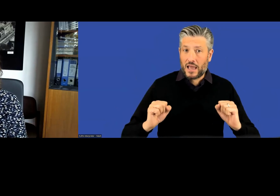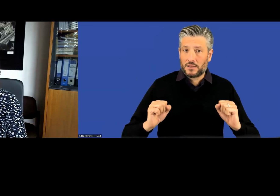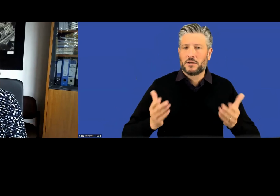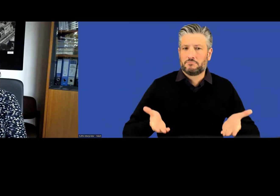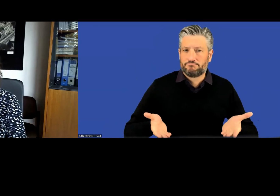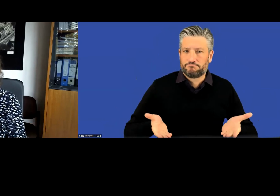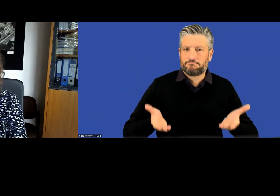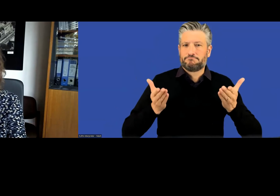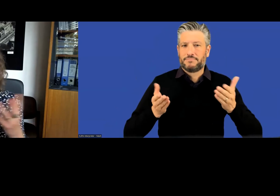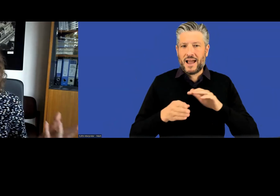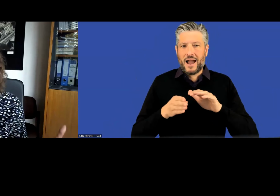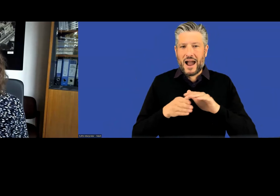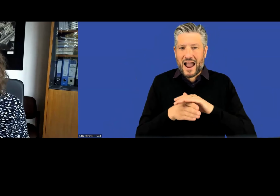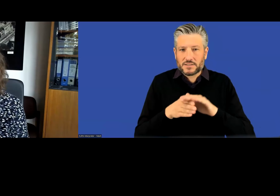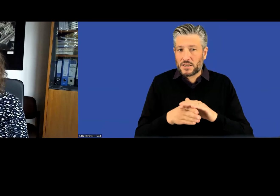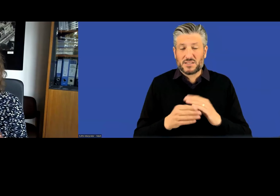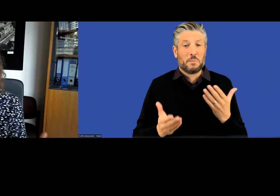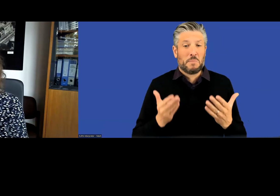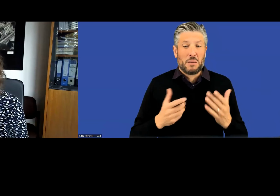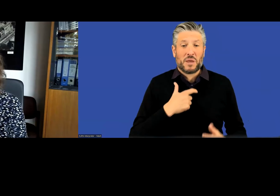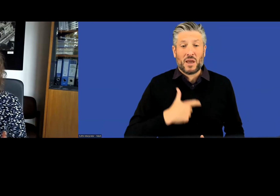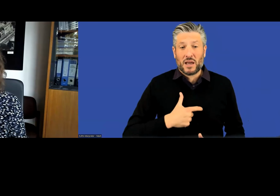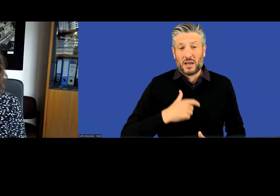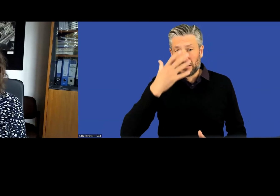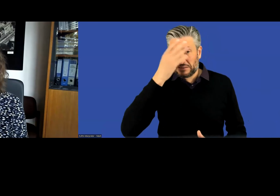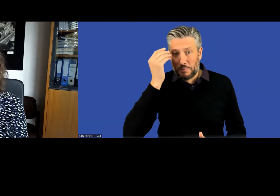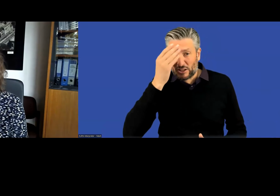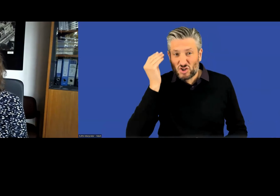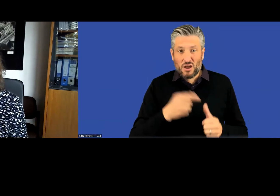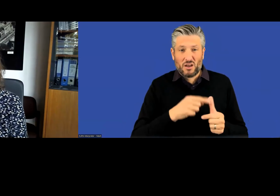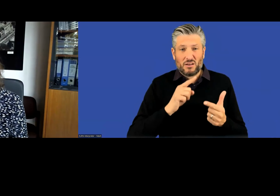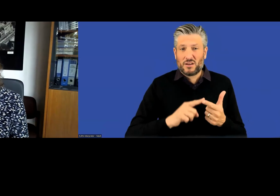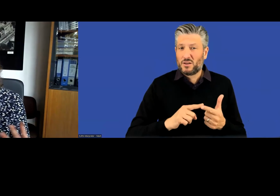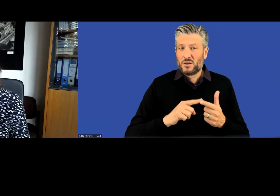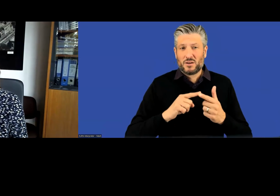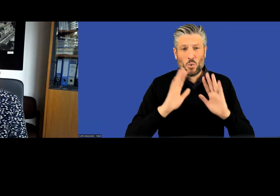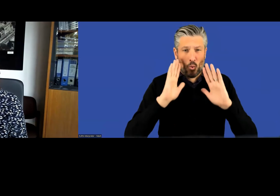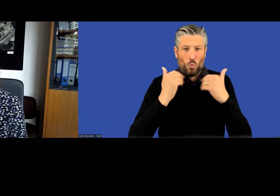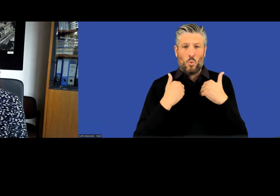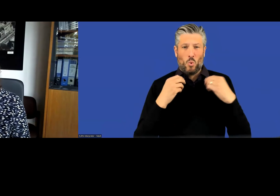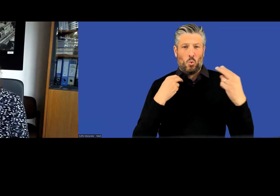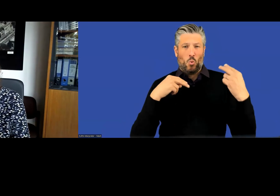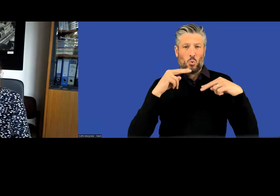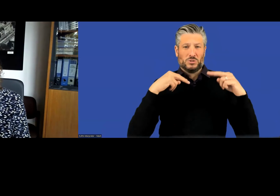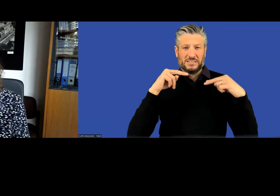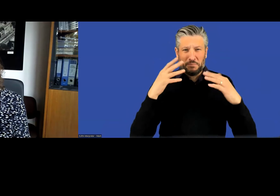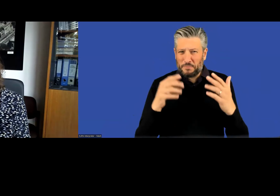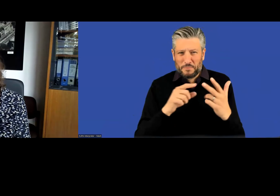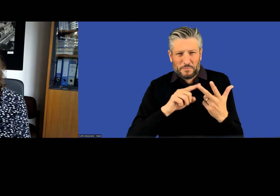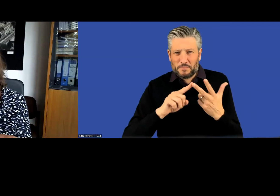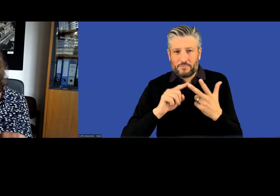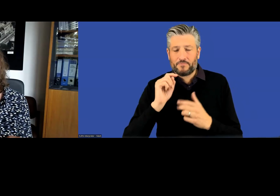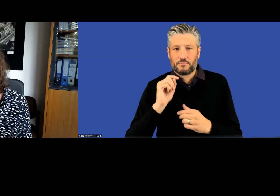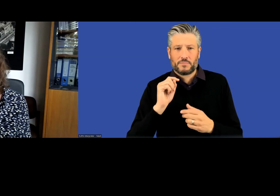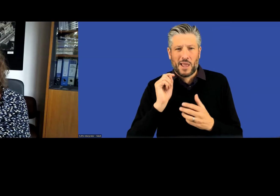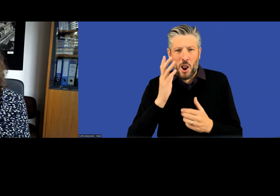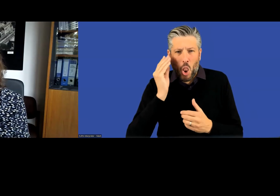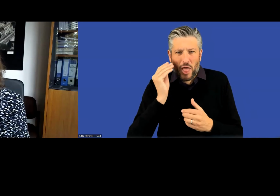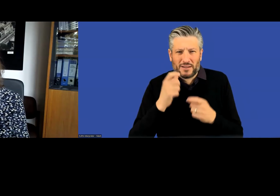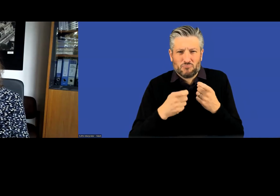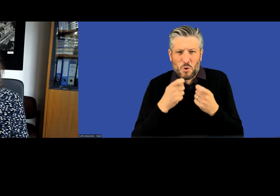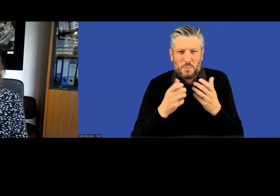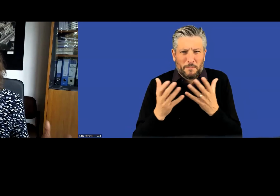to anxiety to bladder conditions, autism, learning disabilities. And that sort of setup can also be combined with a sensory